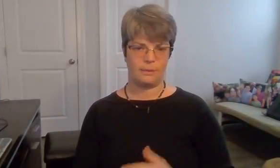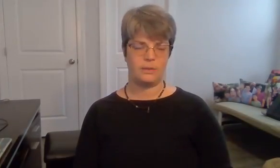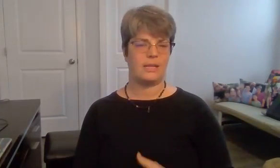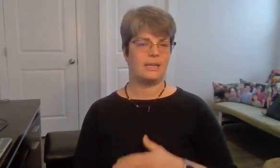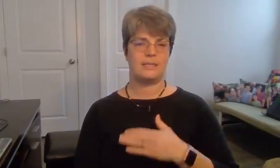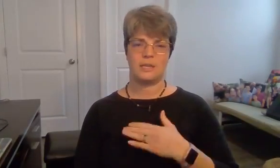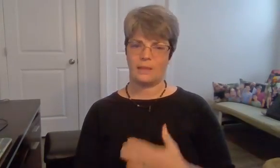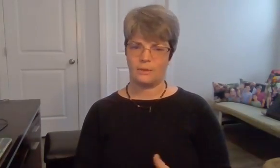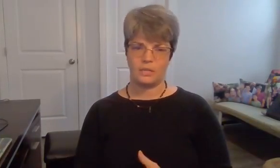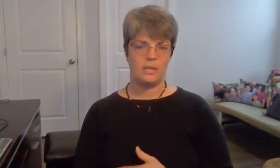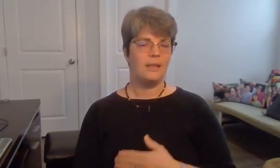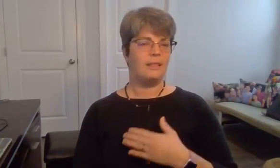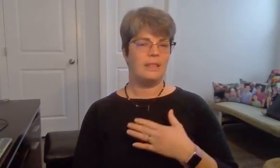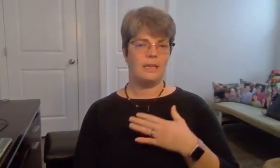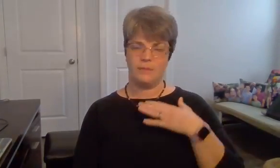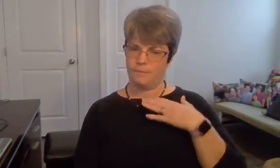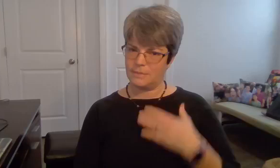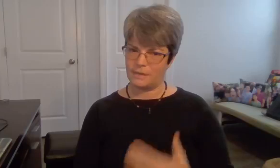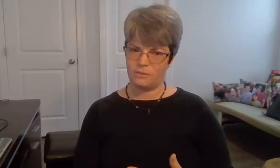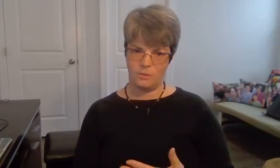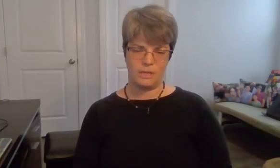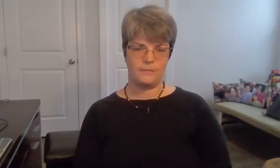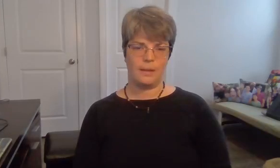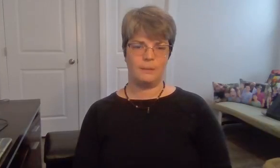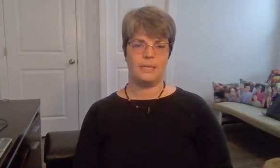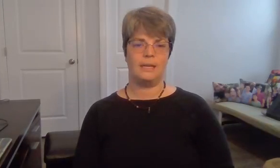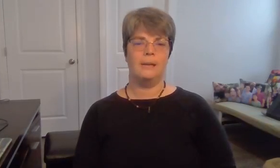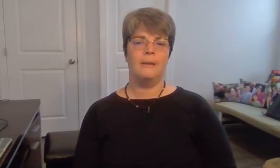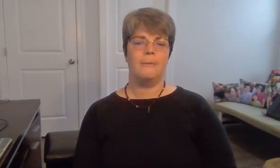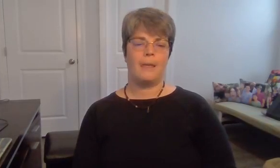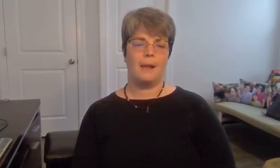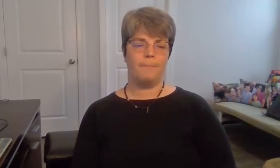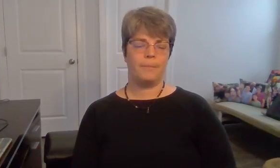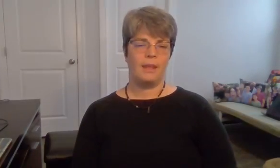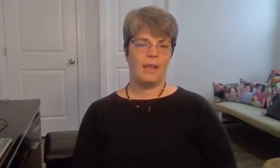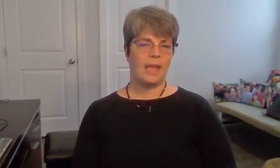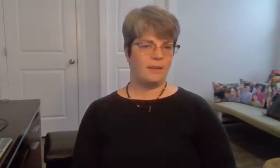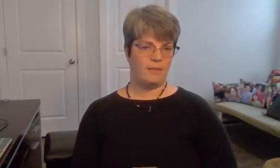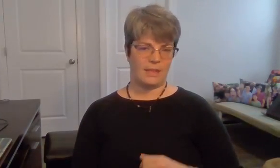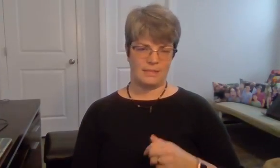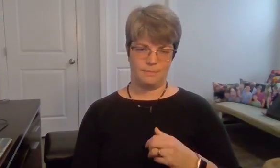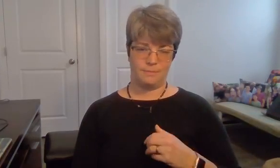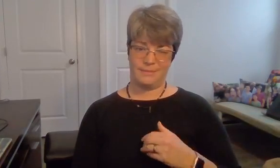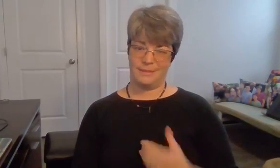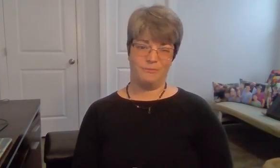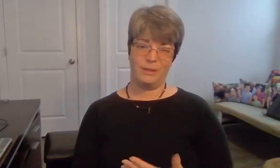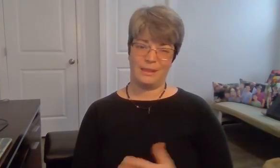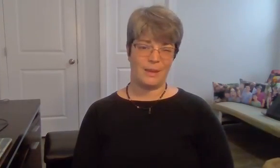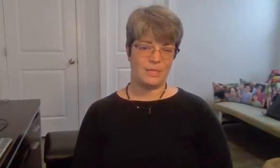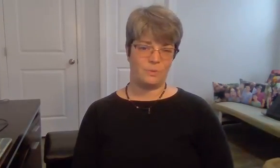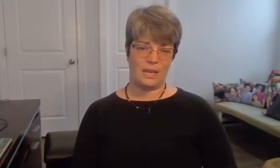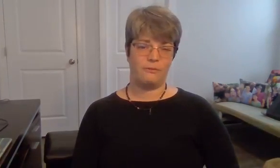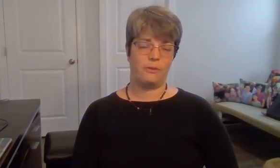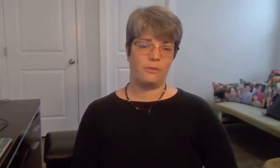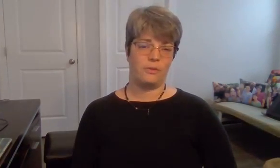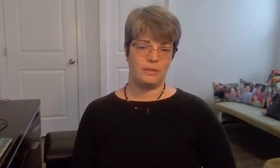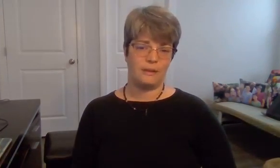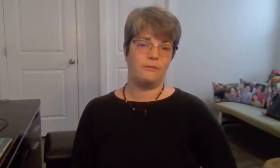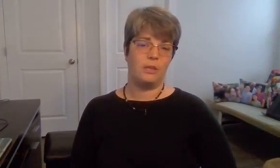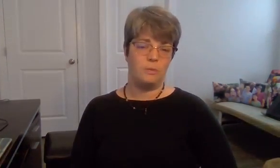That is their language. The deaf community developed it, and that's really the best way for the deaf